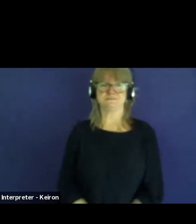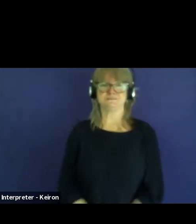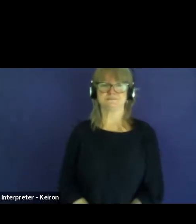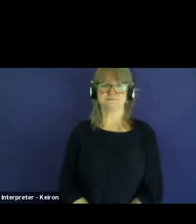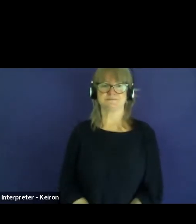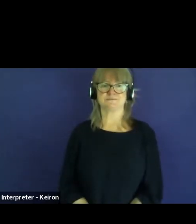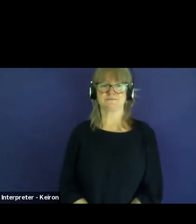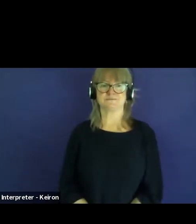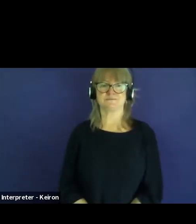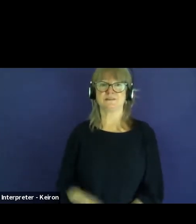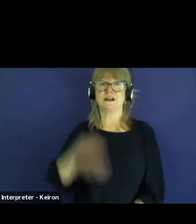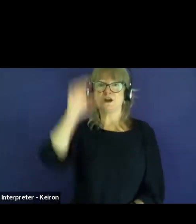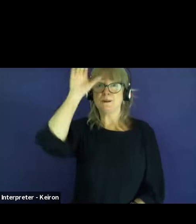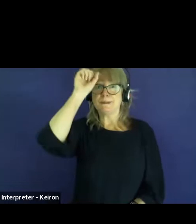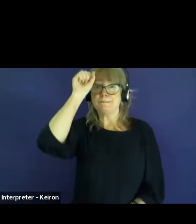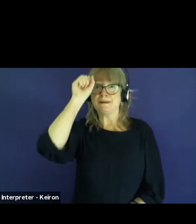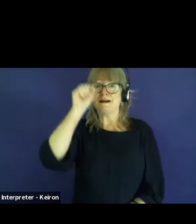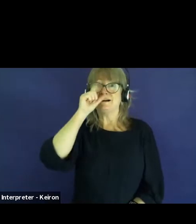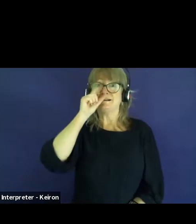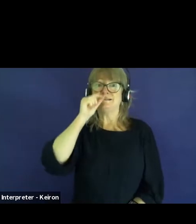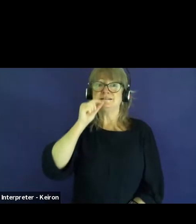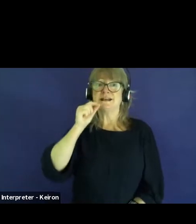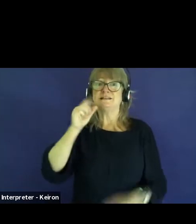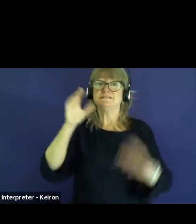Remember, we can regress to just our feet if we have to.